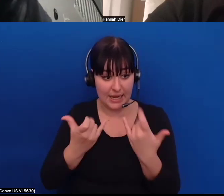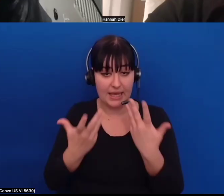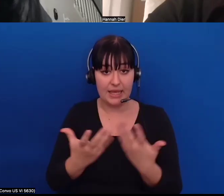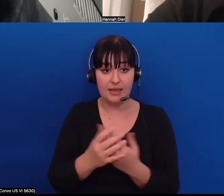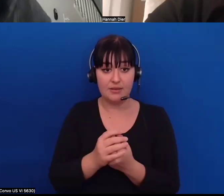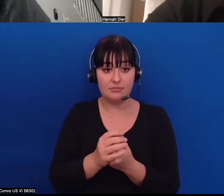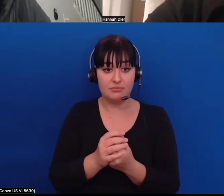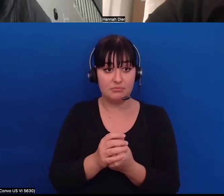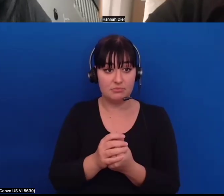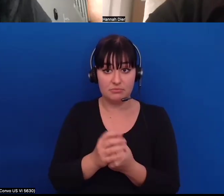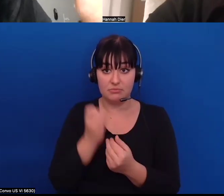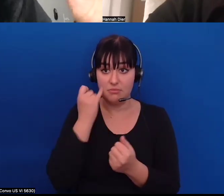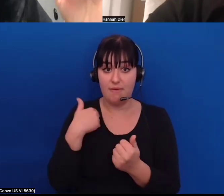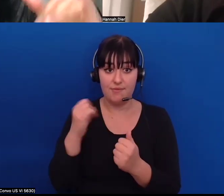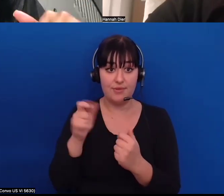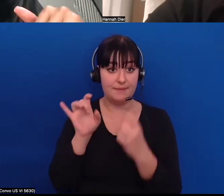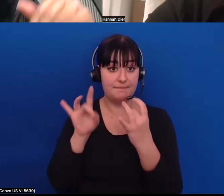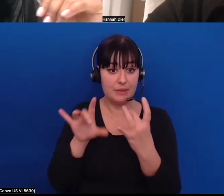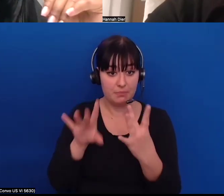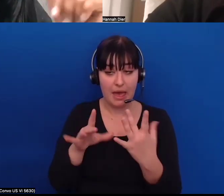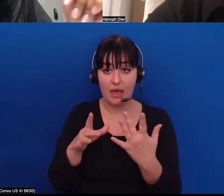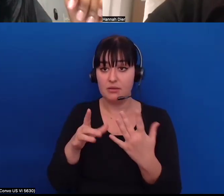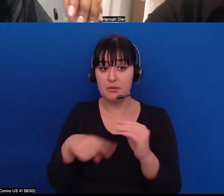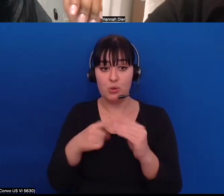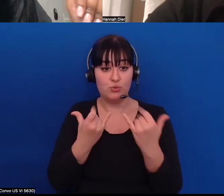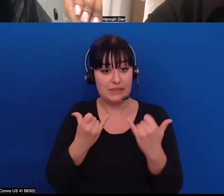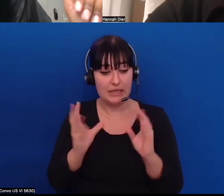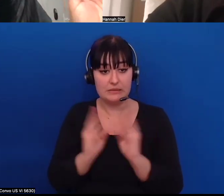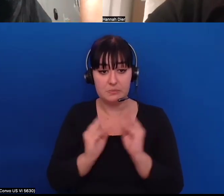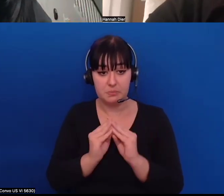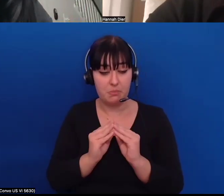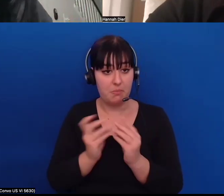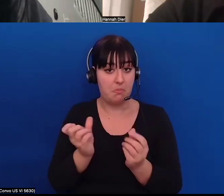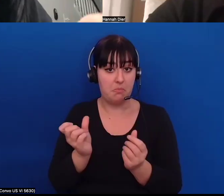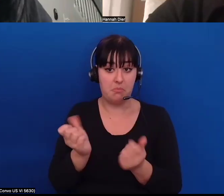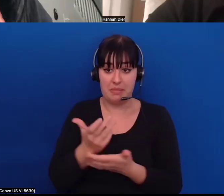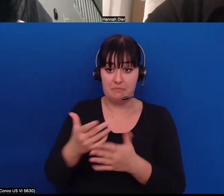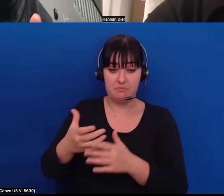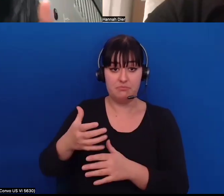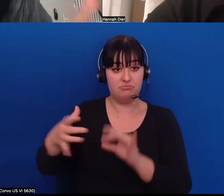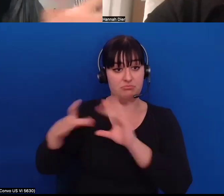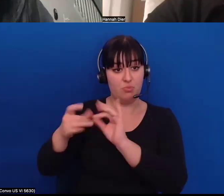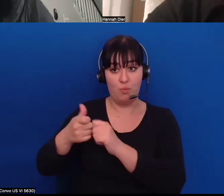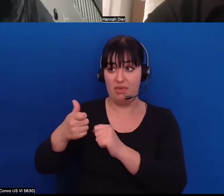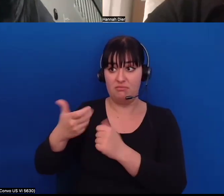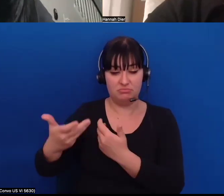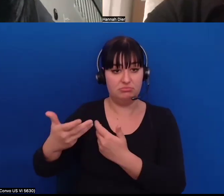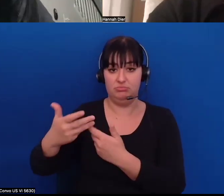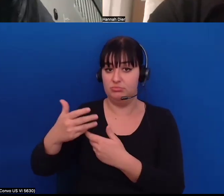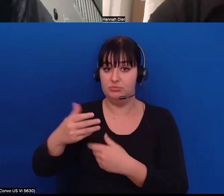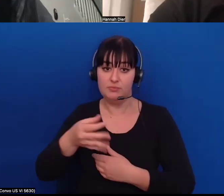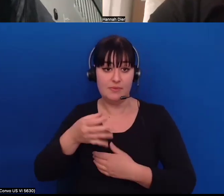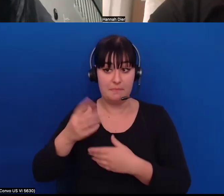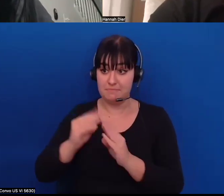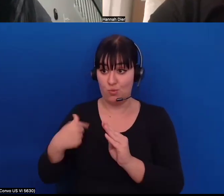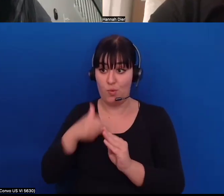any feedback on today's meeting, anything relevant to the upcoming meetings, please feel free to share. If you have proposals